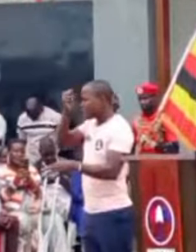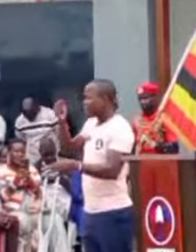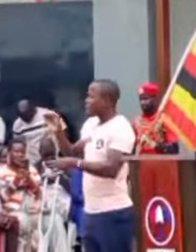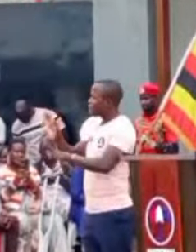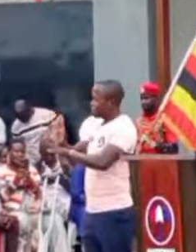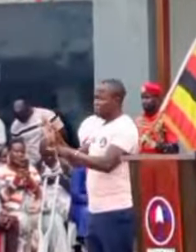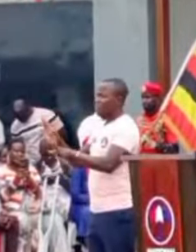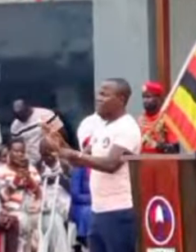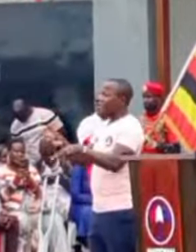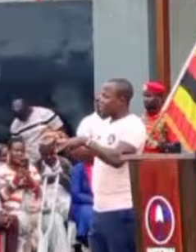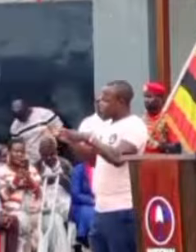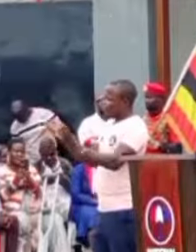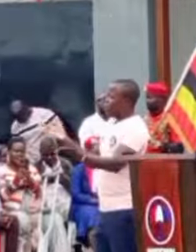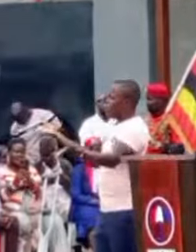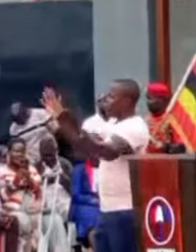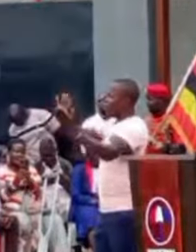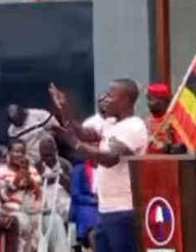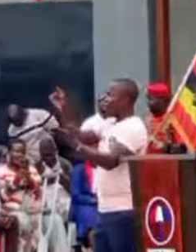bonna